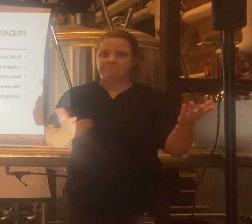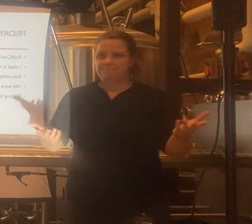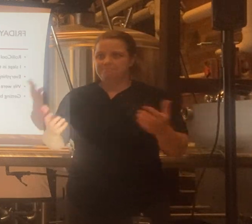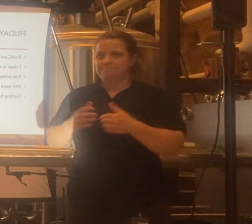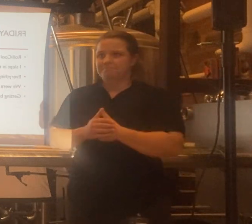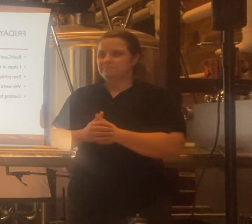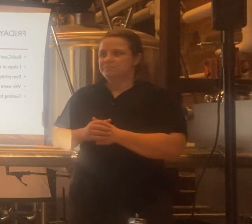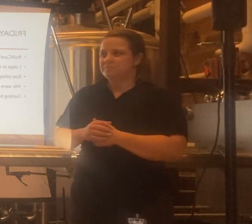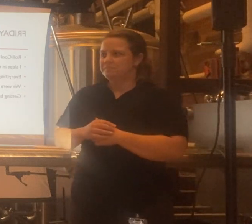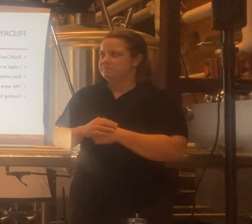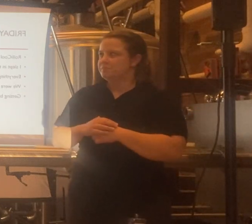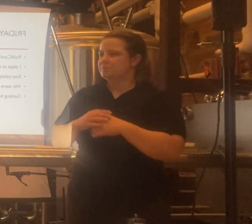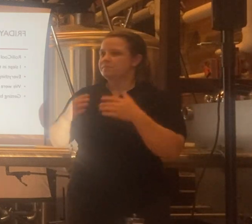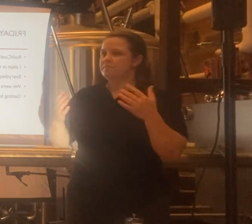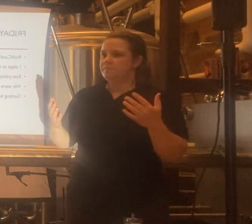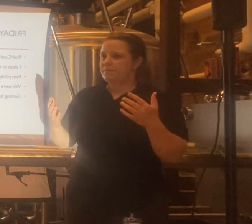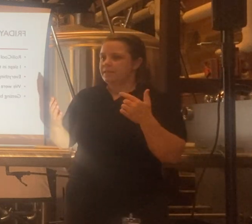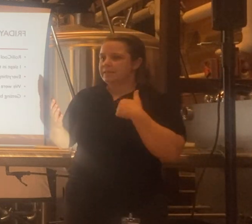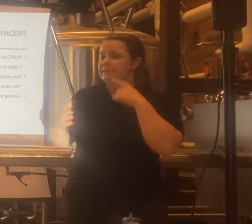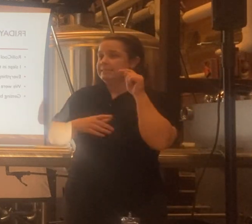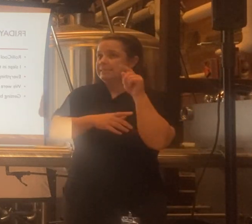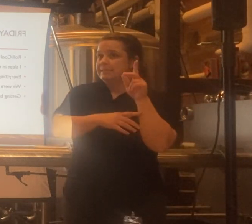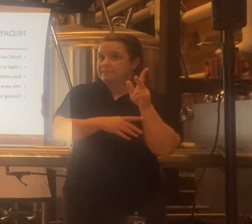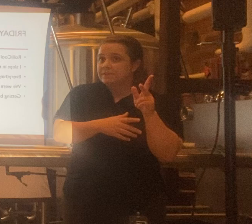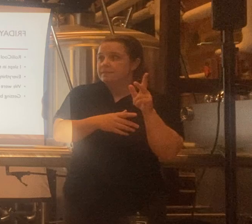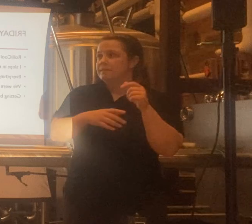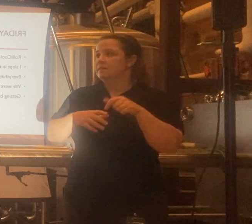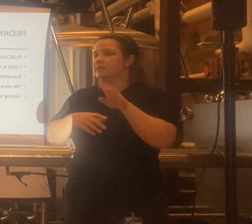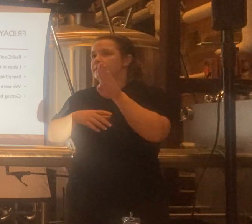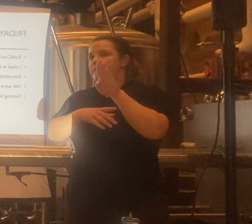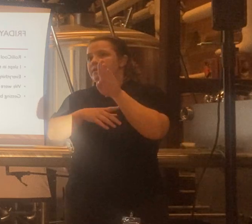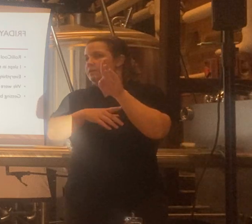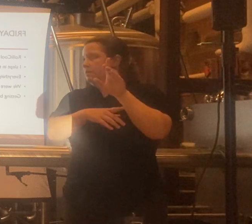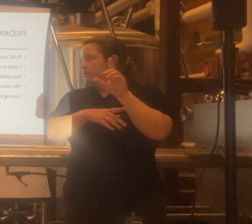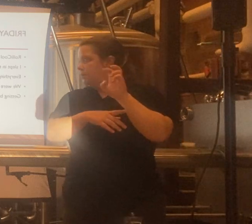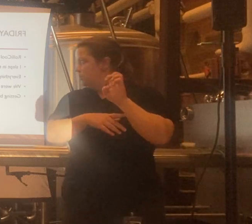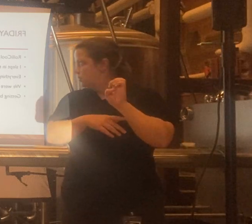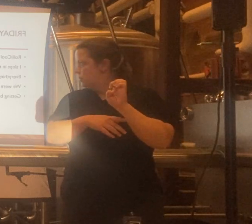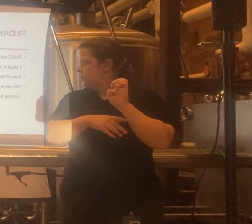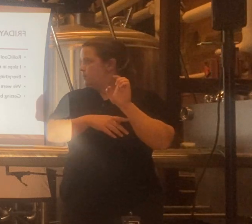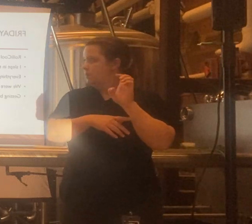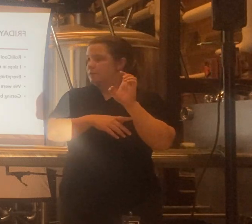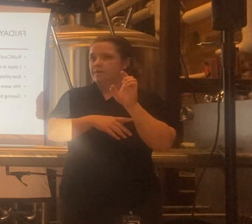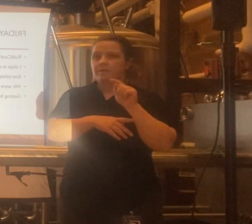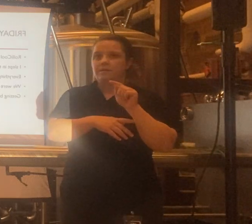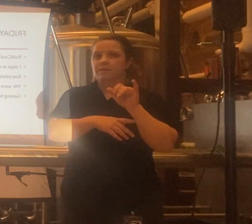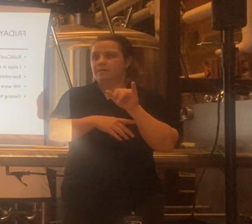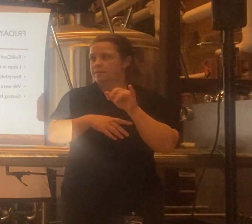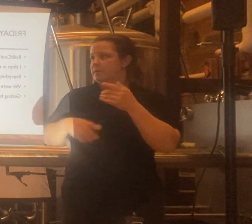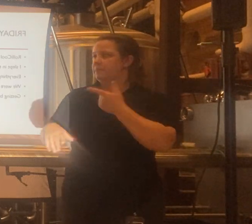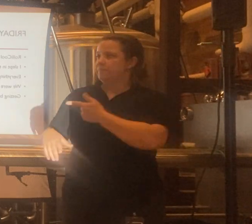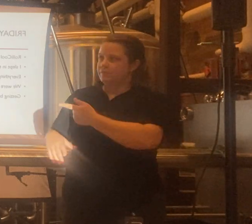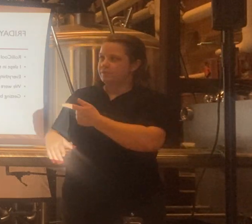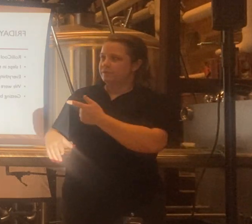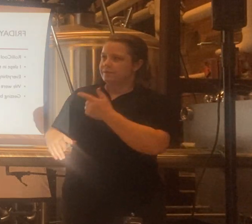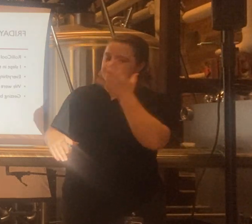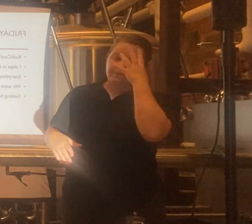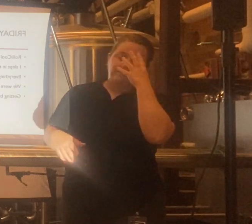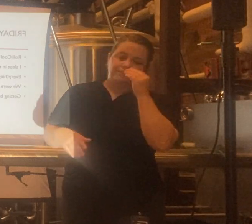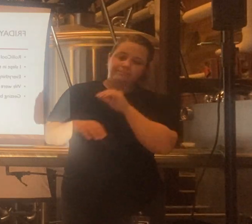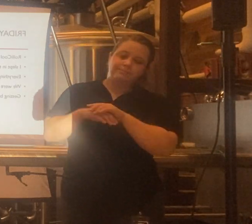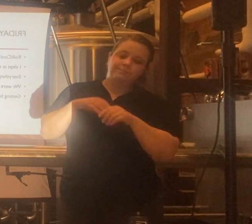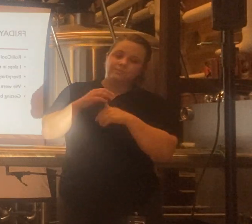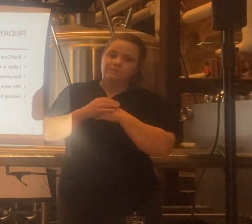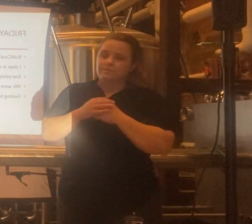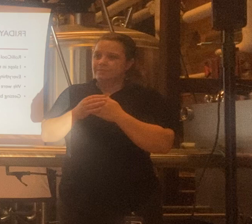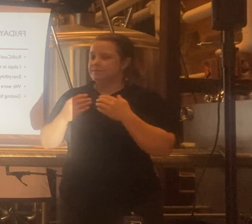TV in there, and I still had the Bluetti. So I'm functional in there, and the house is running with the television in there, and she's sleeping comfortably with the stand-up. But